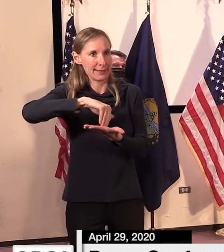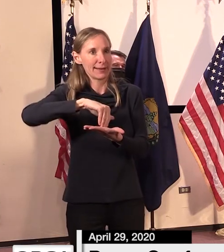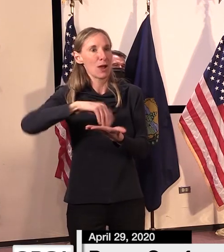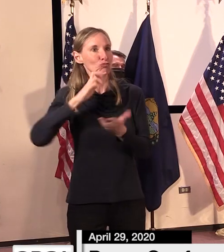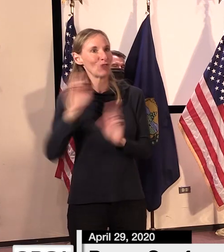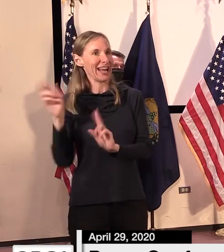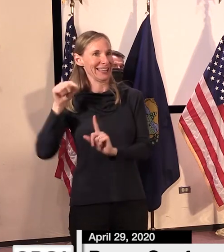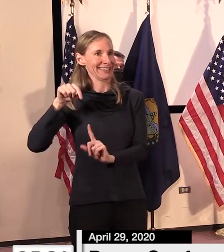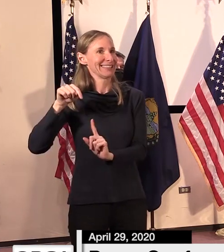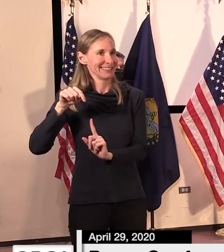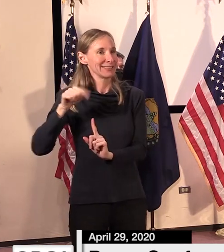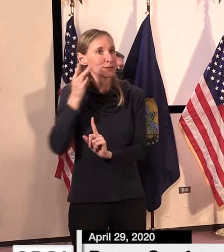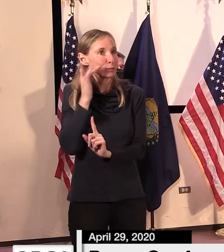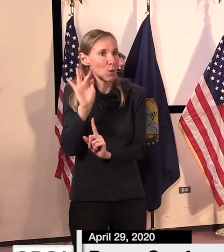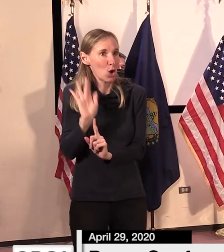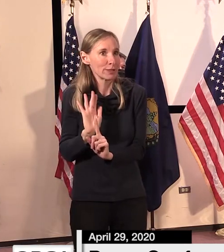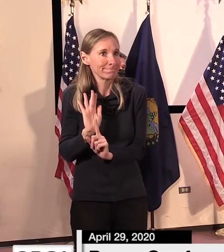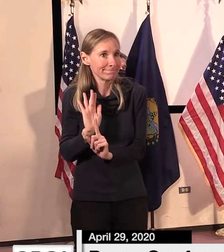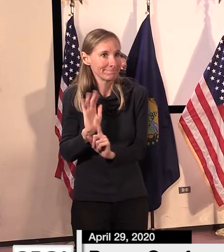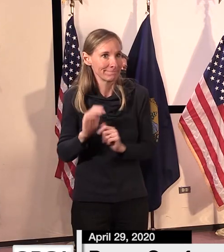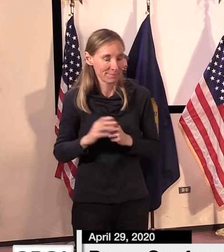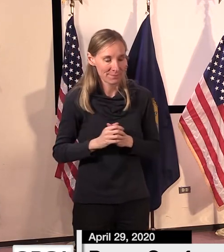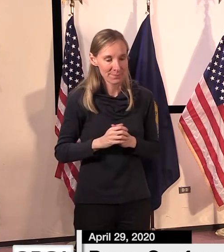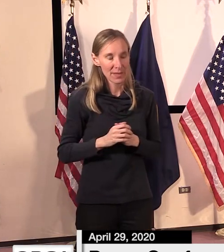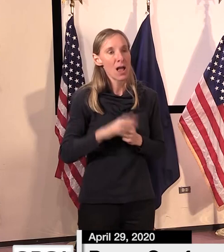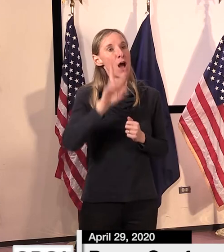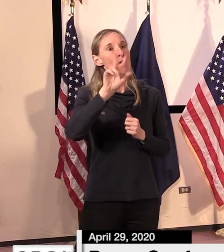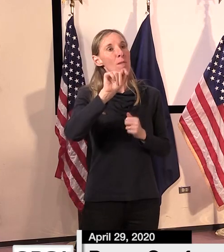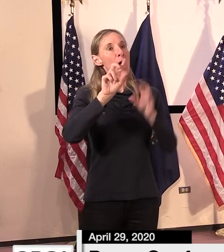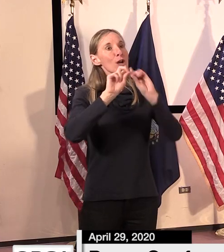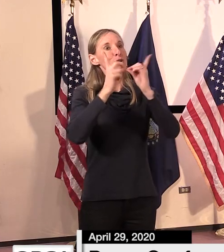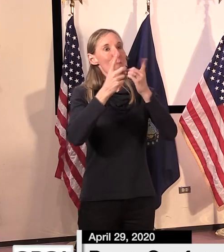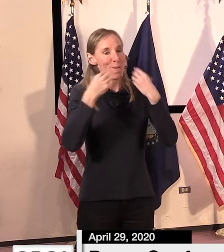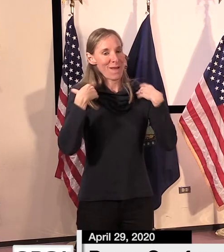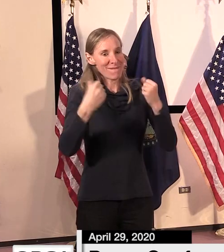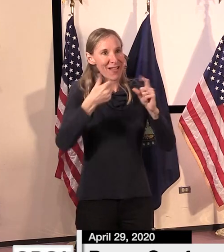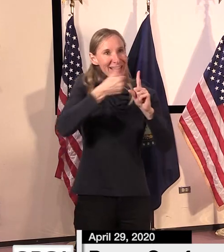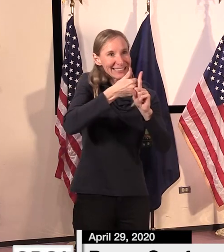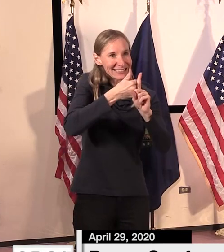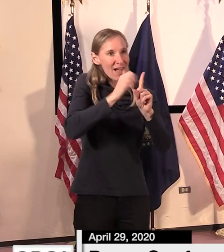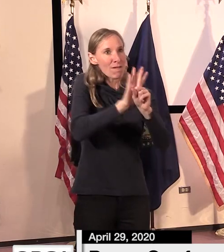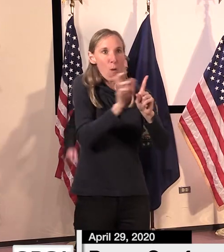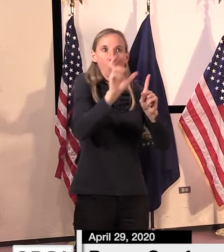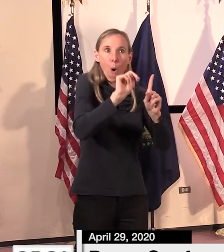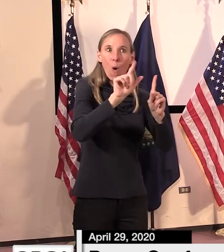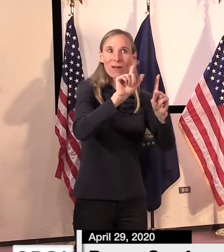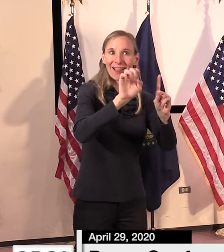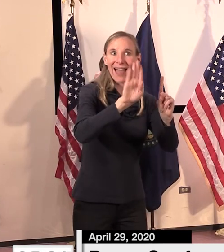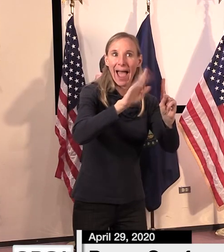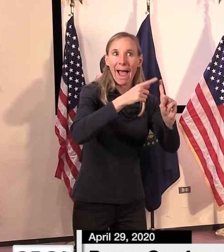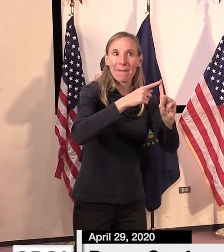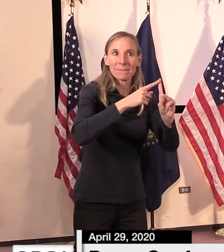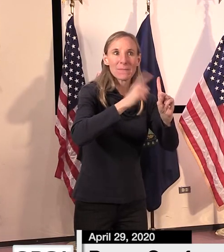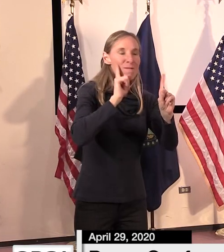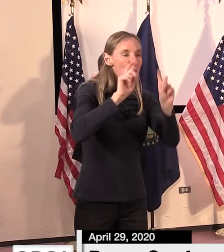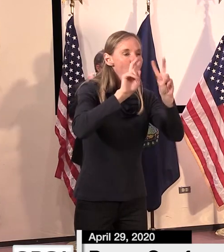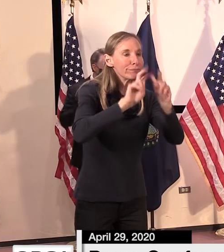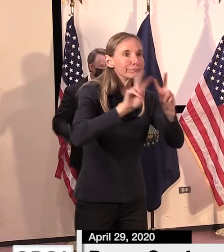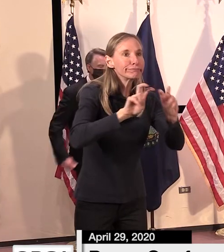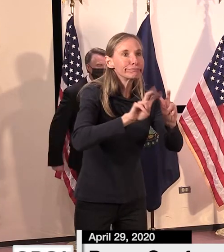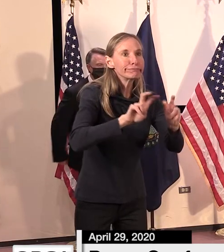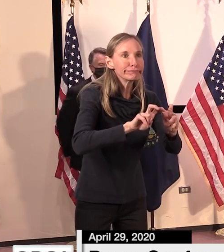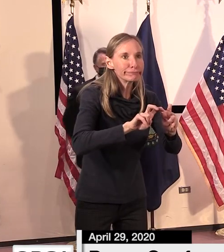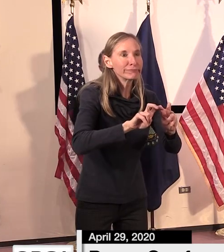move. The Vermont Department of Health Laboratory has literally been working nonstop for 2 months, and I